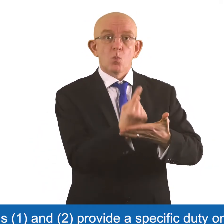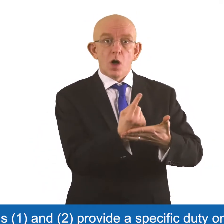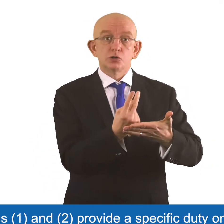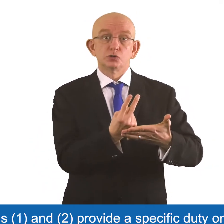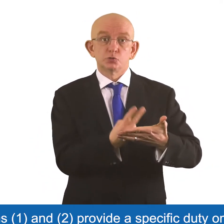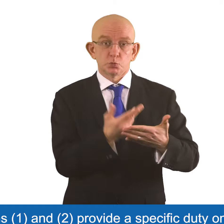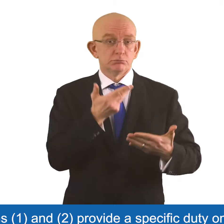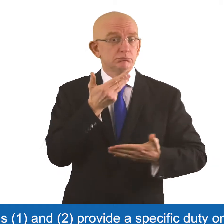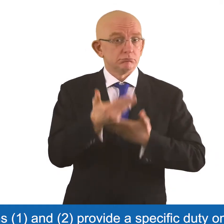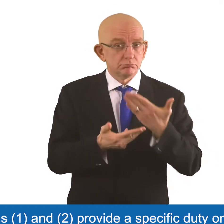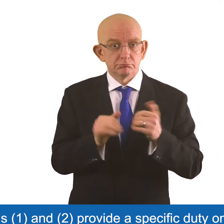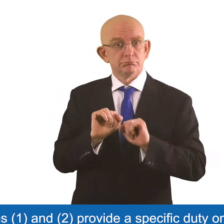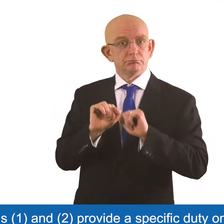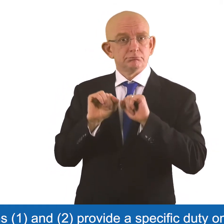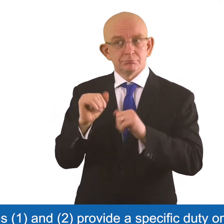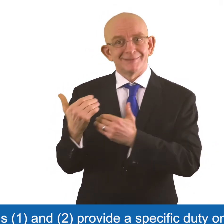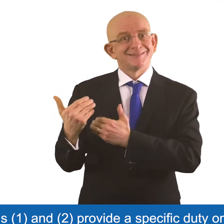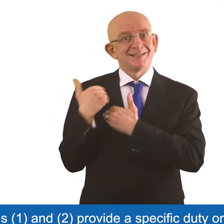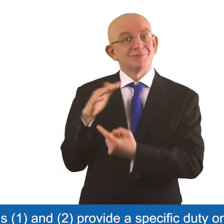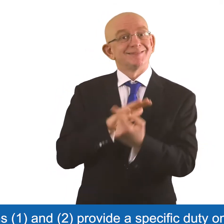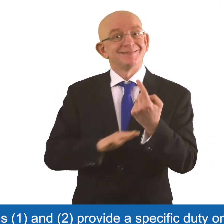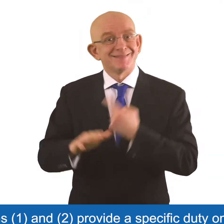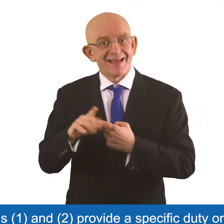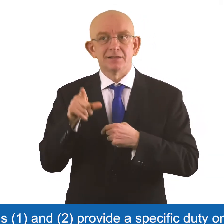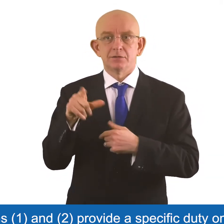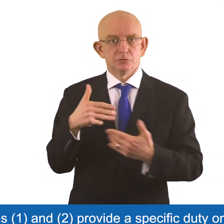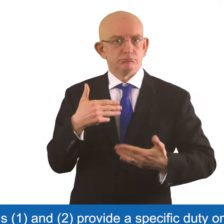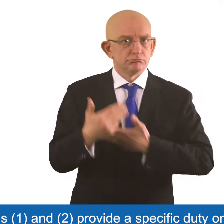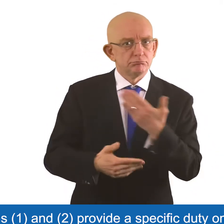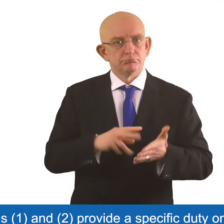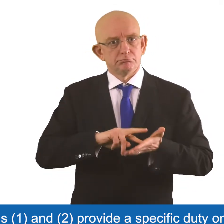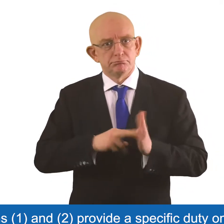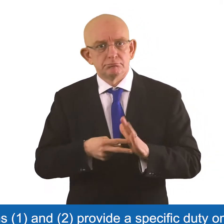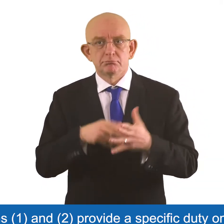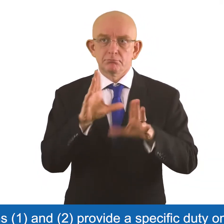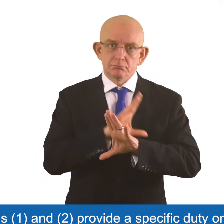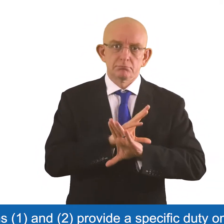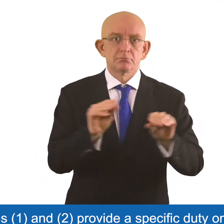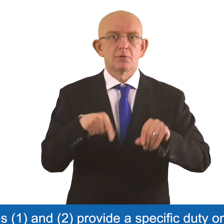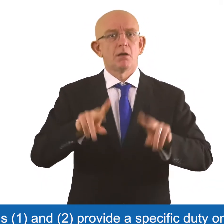1 and 2 provide a specific duty on the Secretary of State to prepare and publish a British